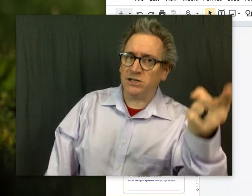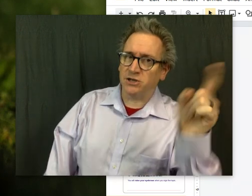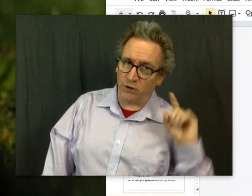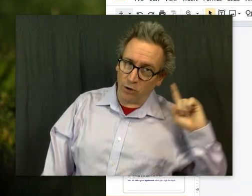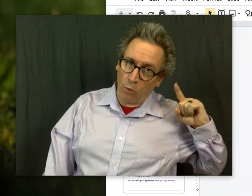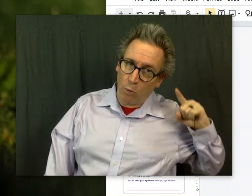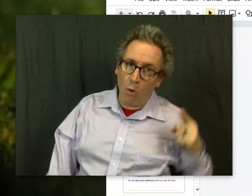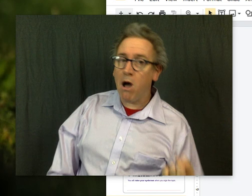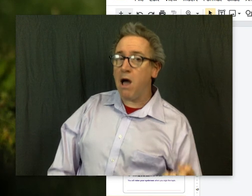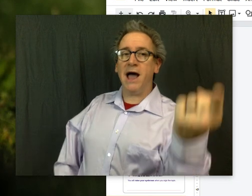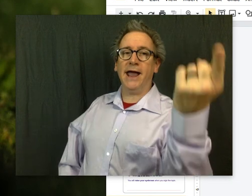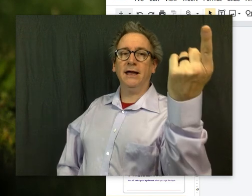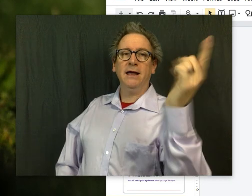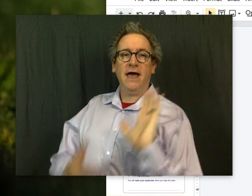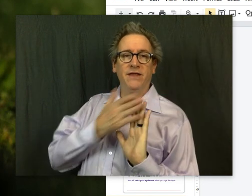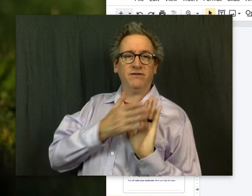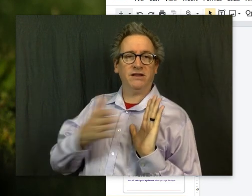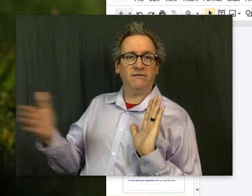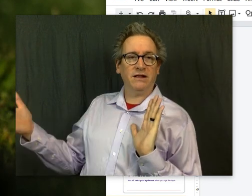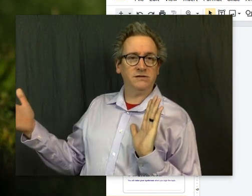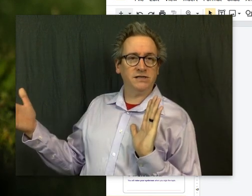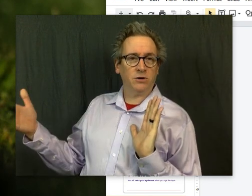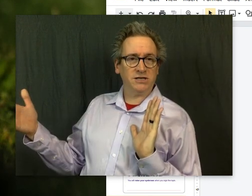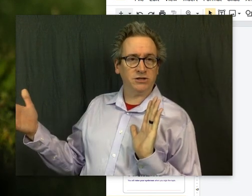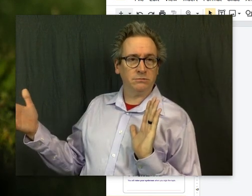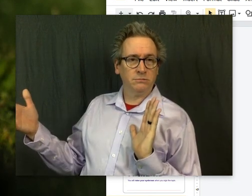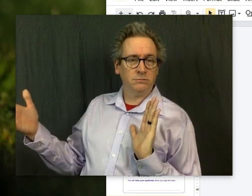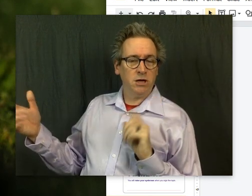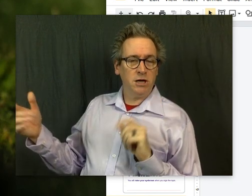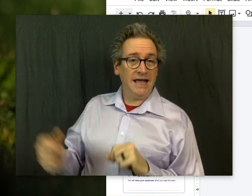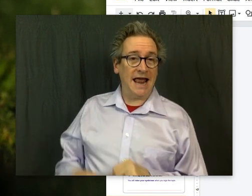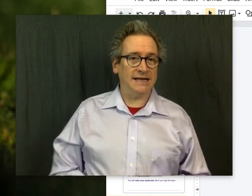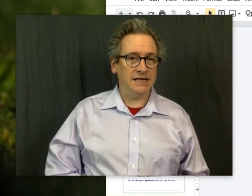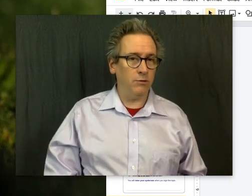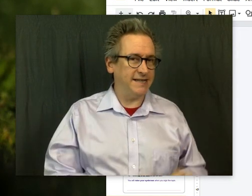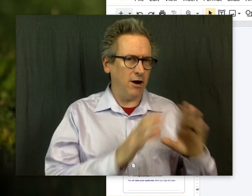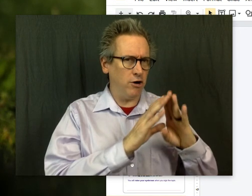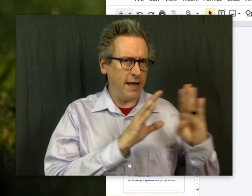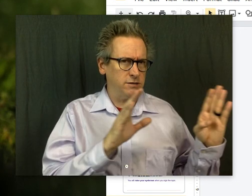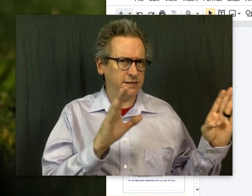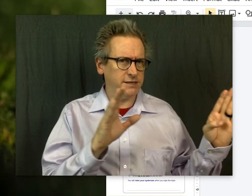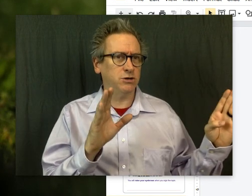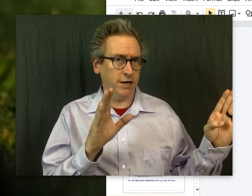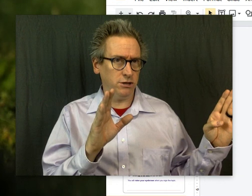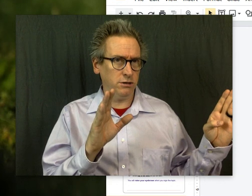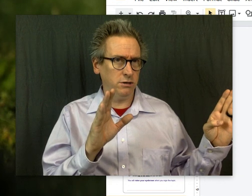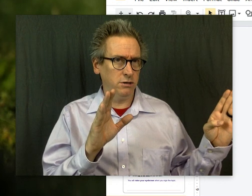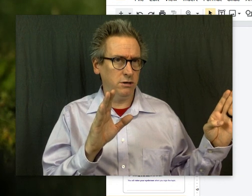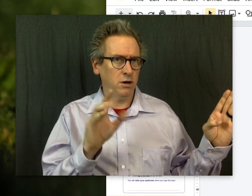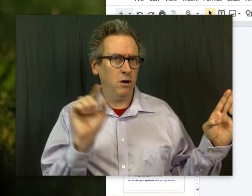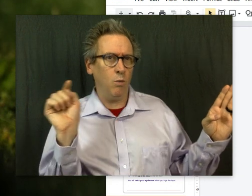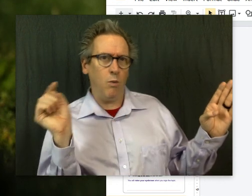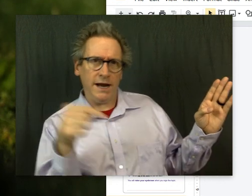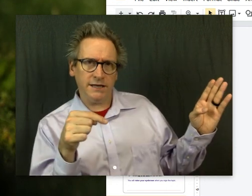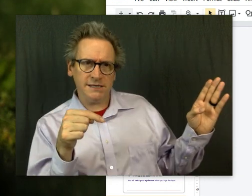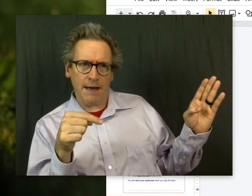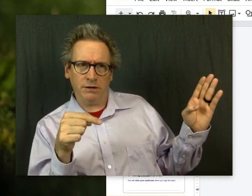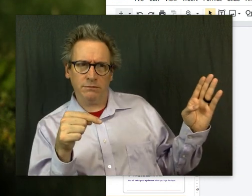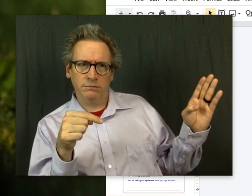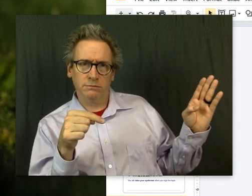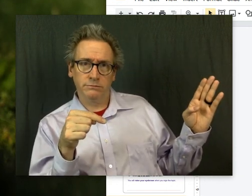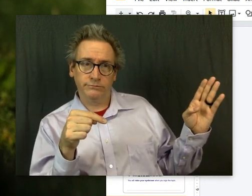got a question for you, why? And then everything that follows is the question. In ASL, we say, okay, here's this situation. Why did